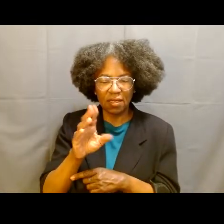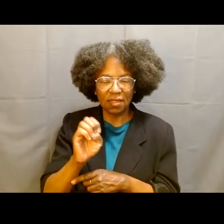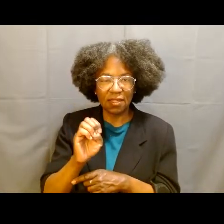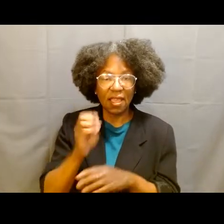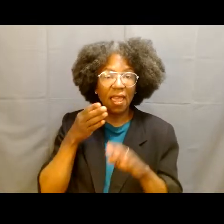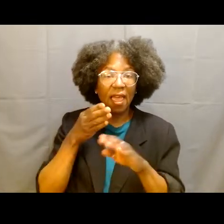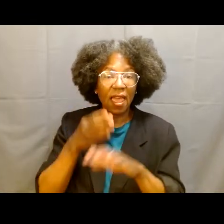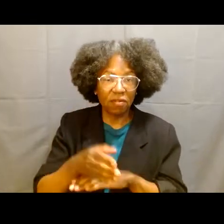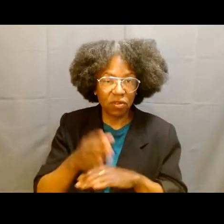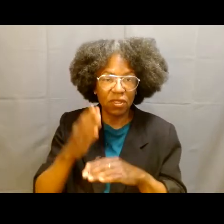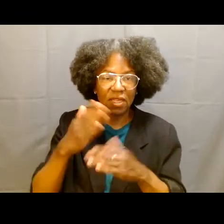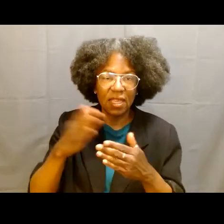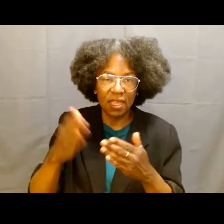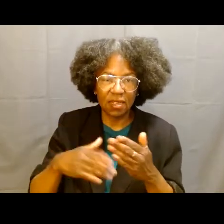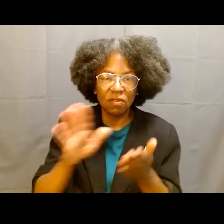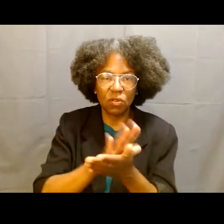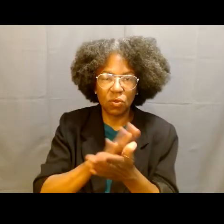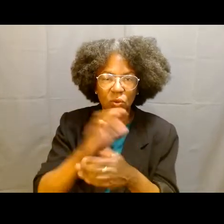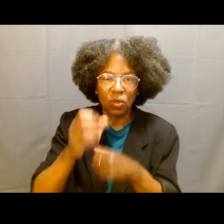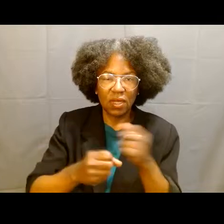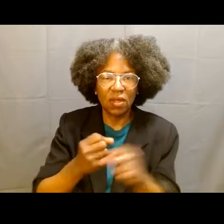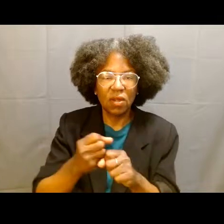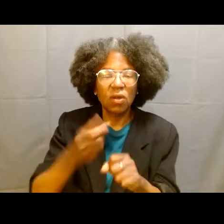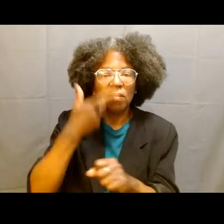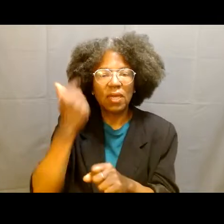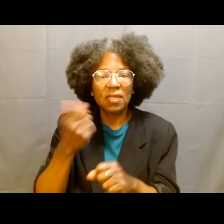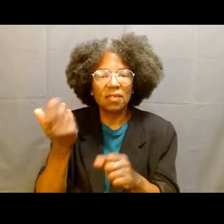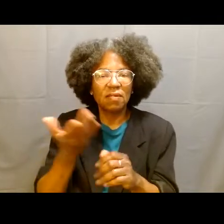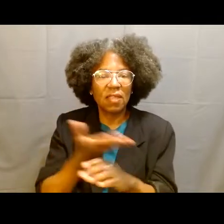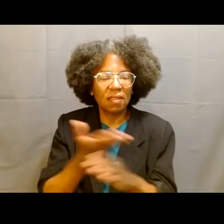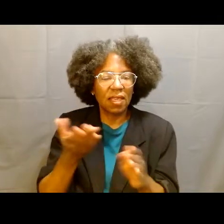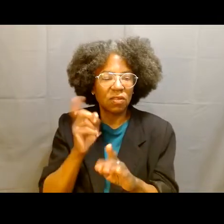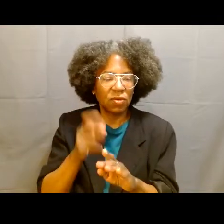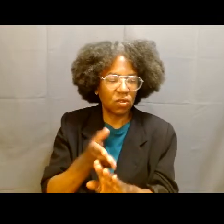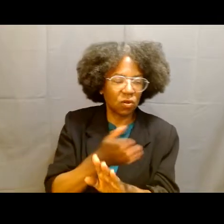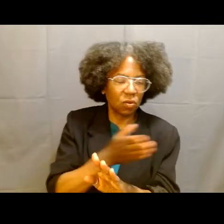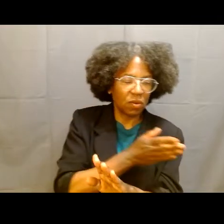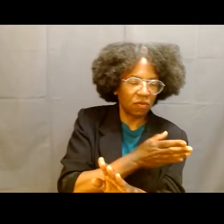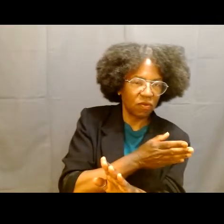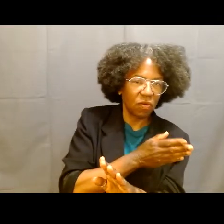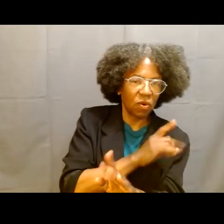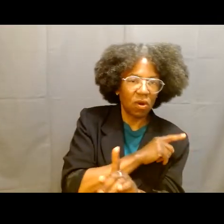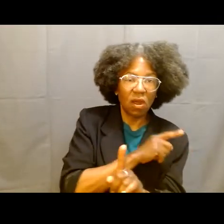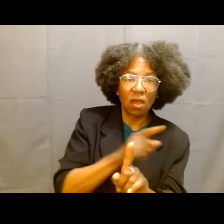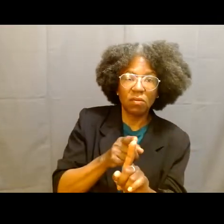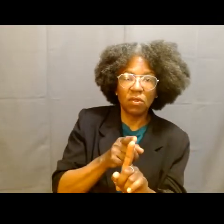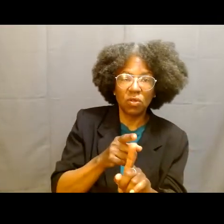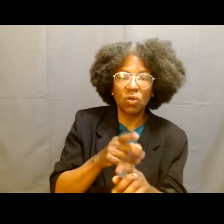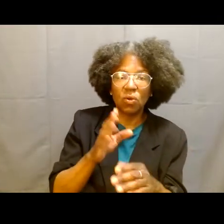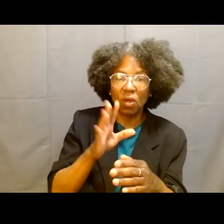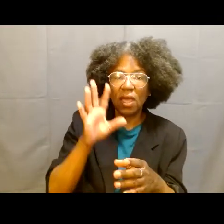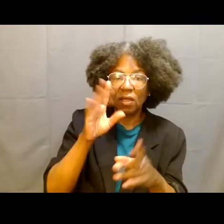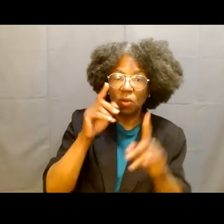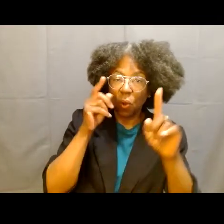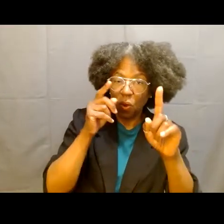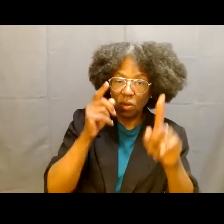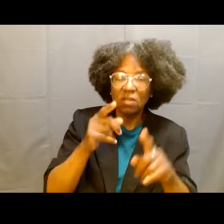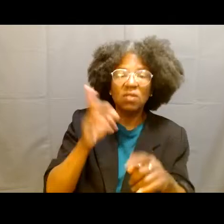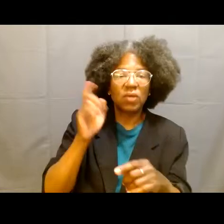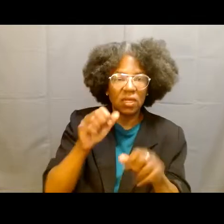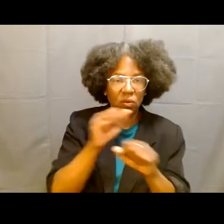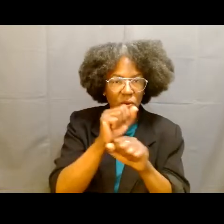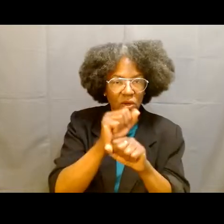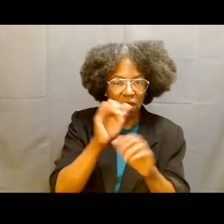the stuff we need to do before the end of the school year, up to and including goals, we need to work on that. Mhm. And